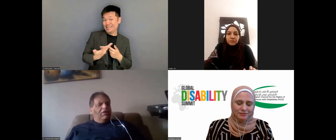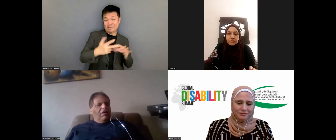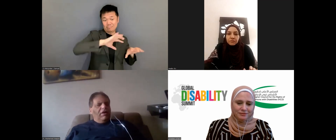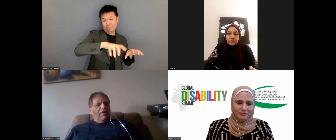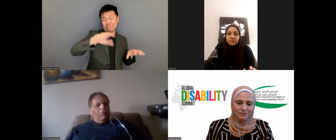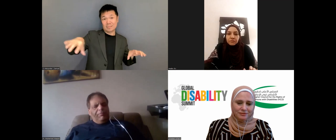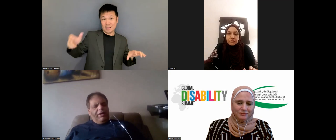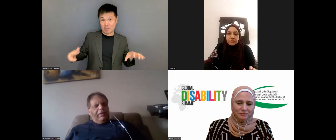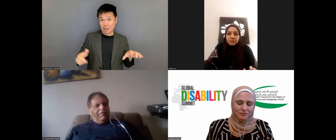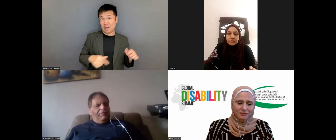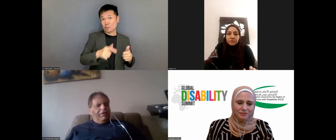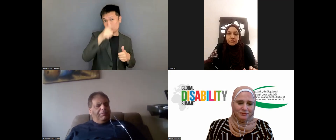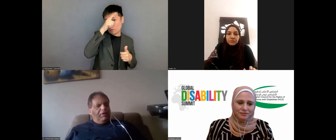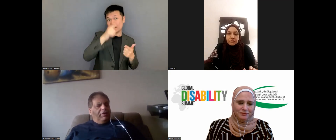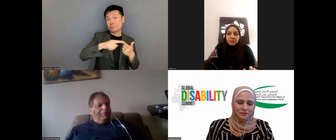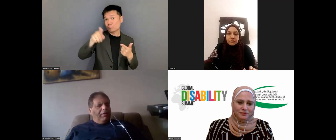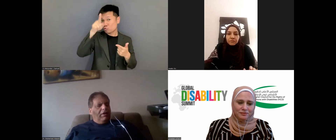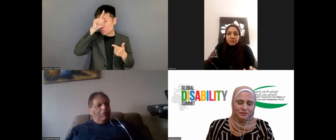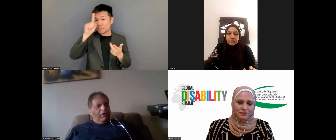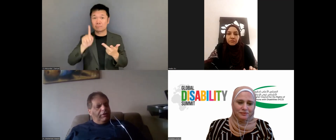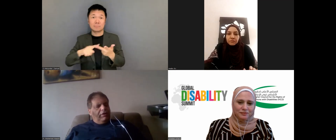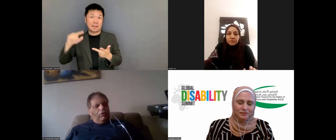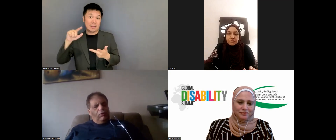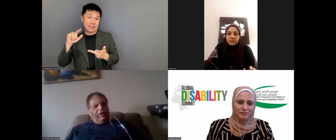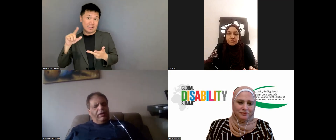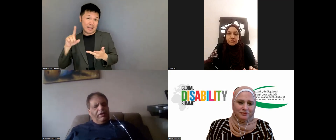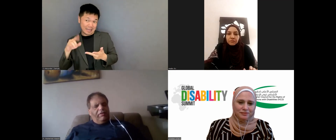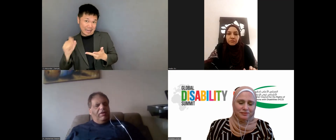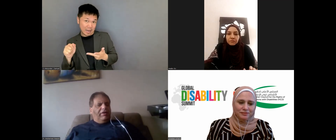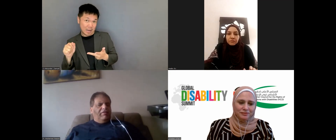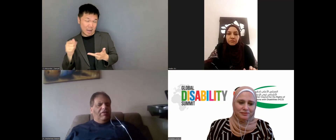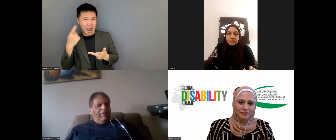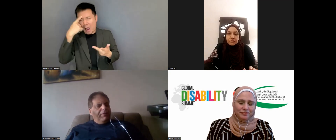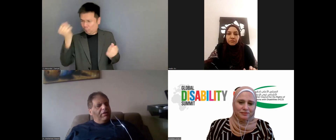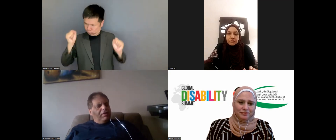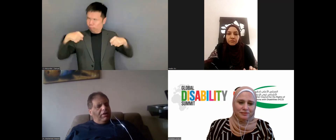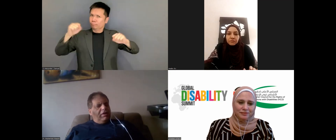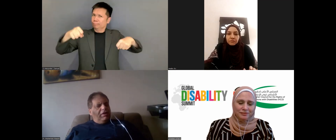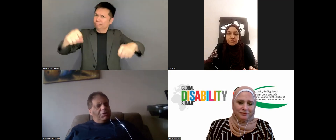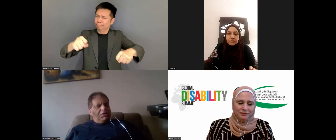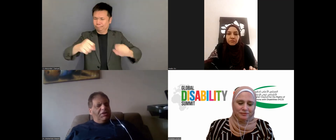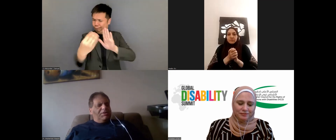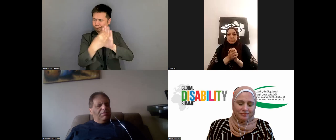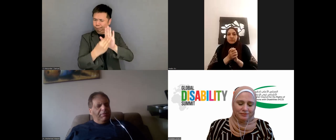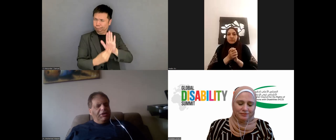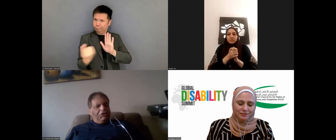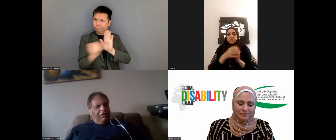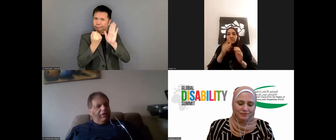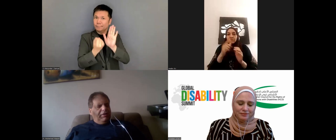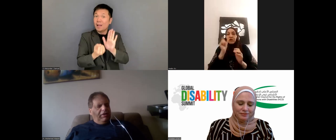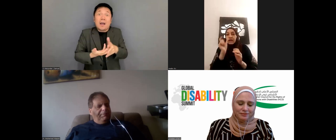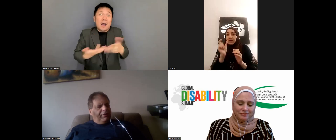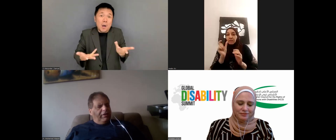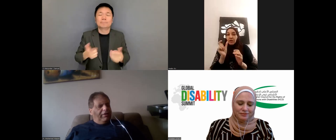points will be clarified by our colleague Greta. Greta, she's